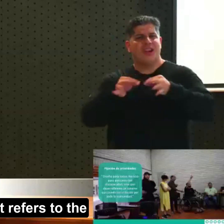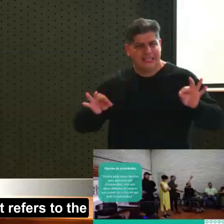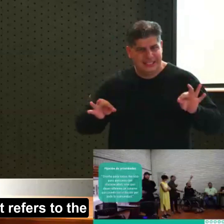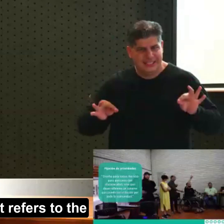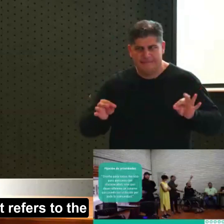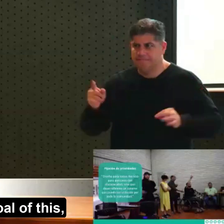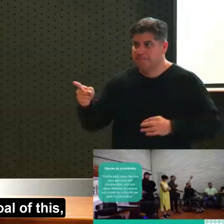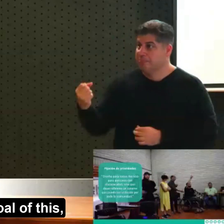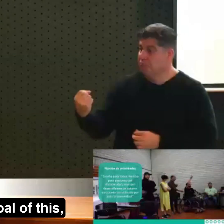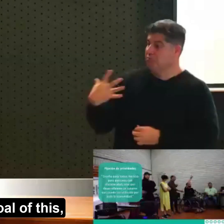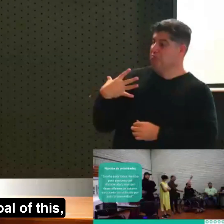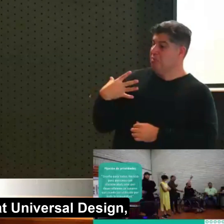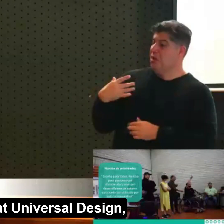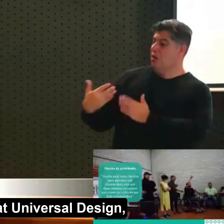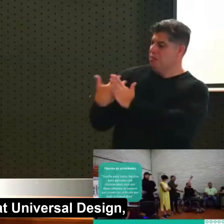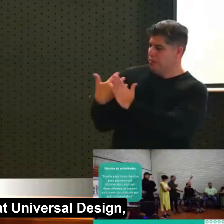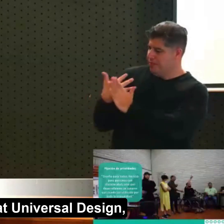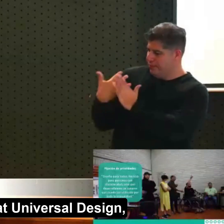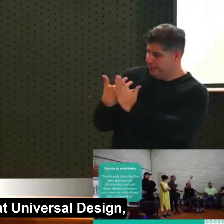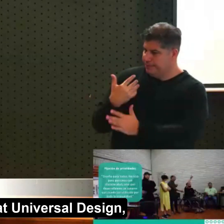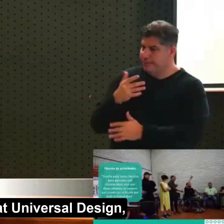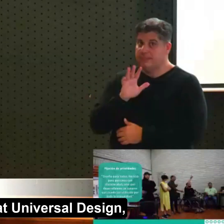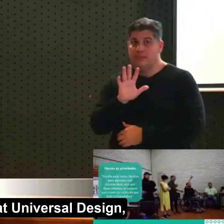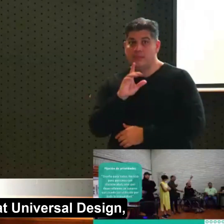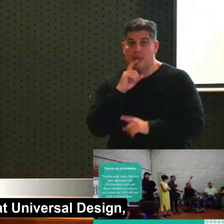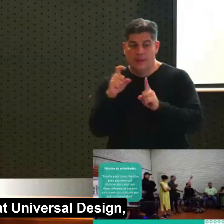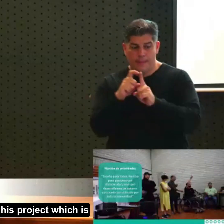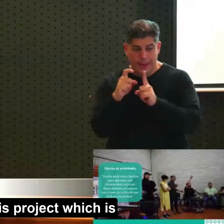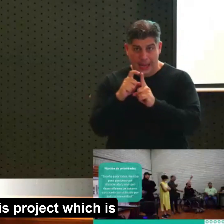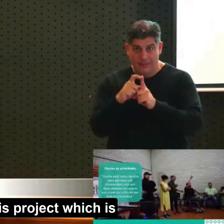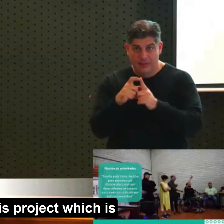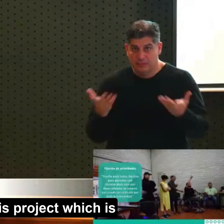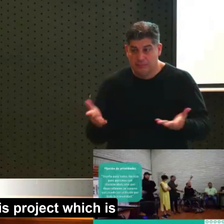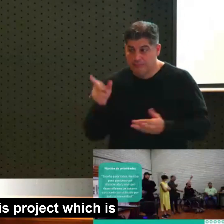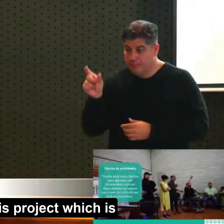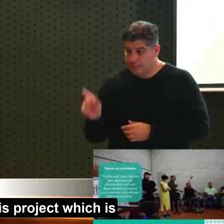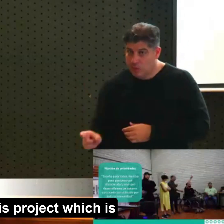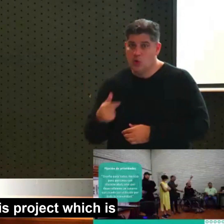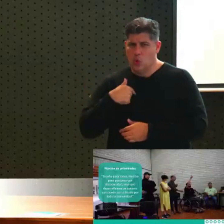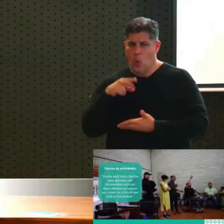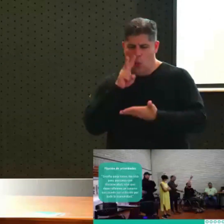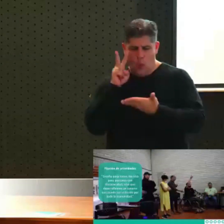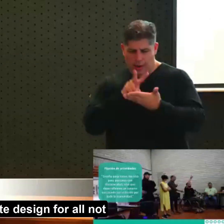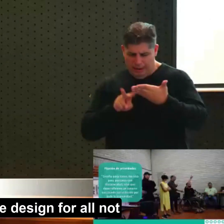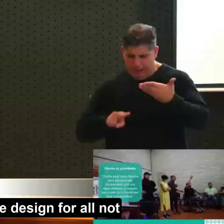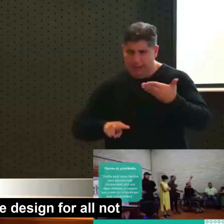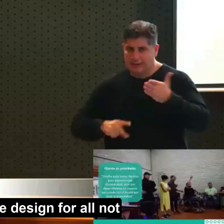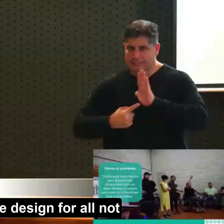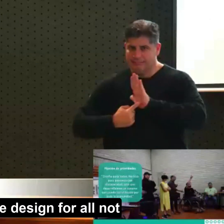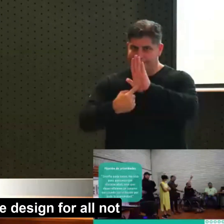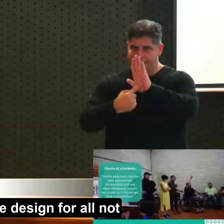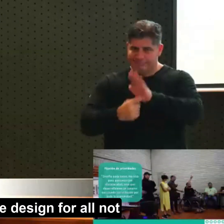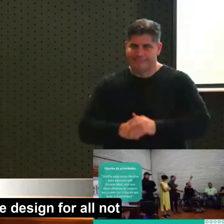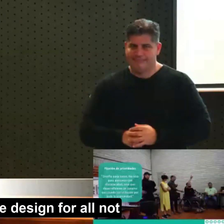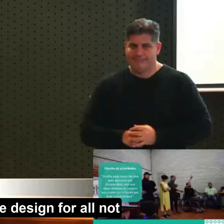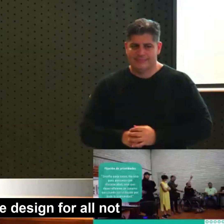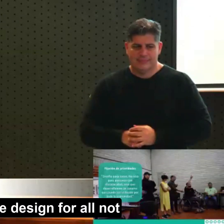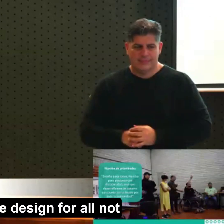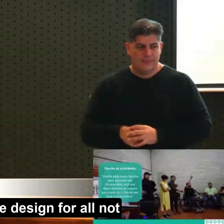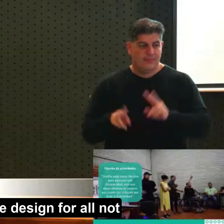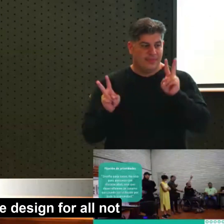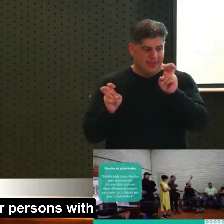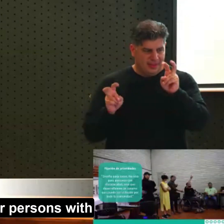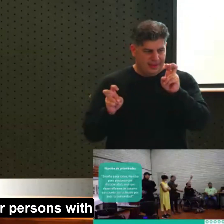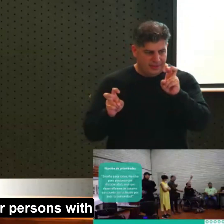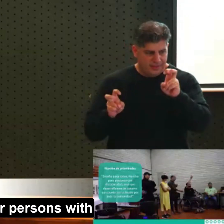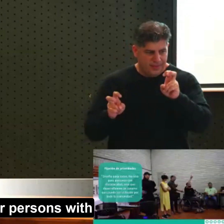that refers to the goal of this, the universal design goal of this project, which is, open quote, design for